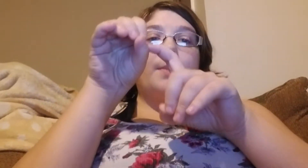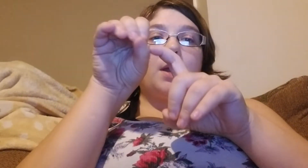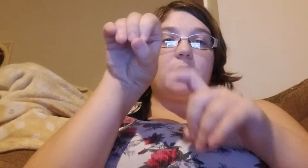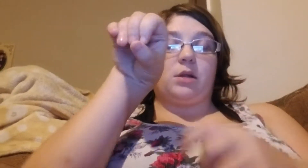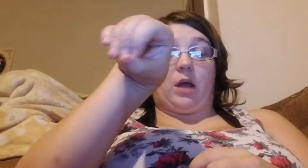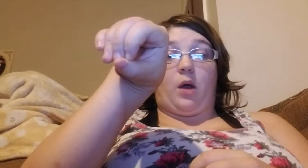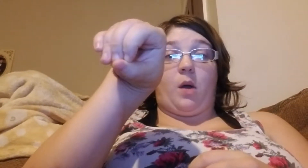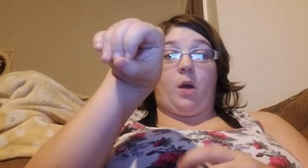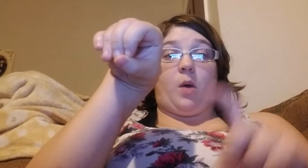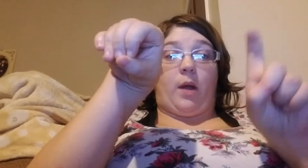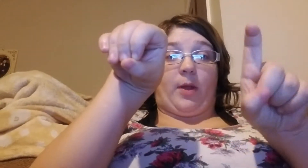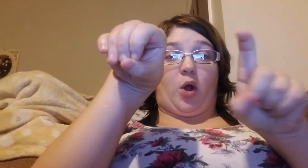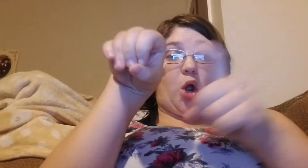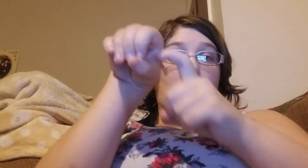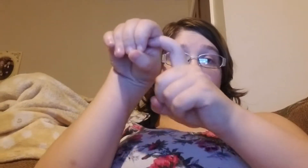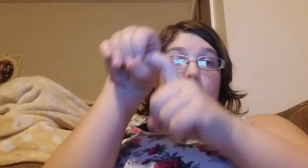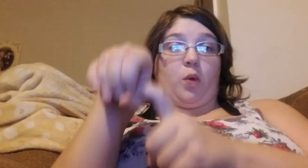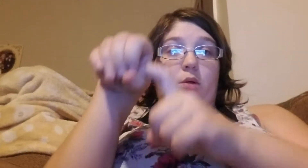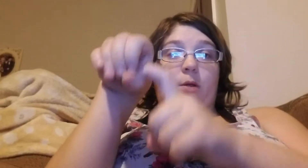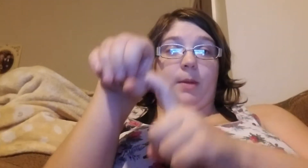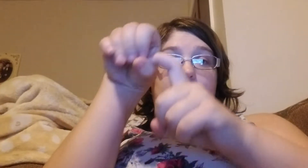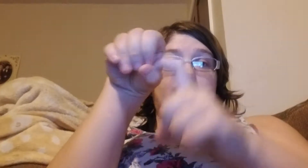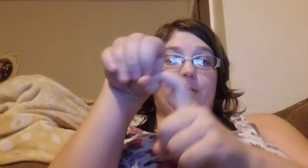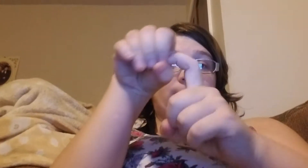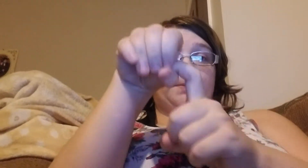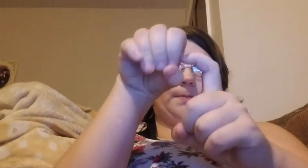Ornament, like a O and a hook. Ornament.